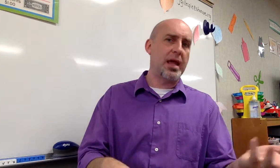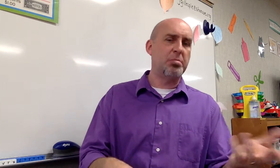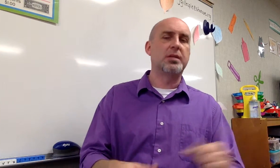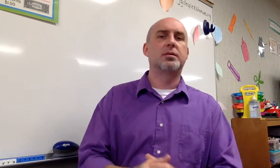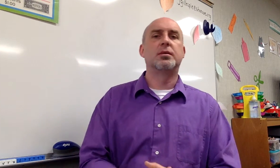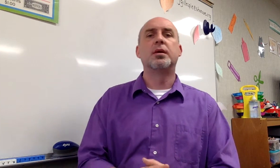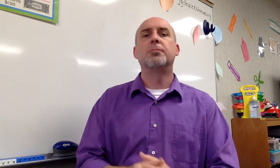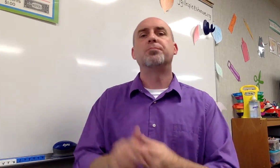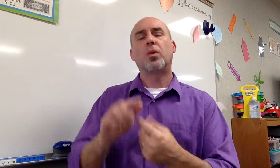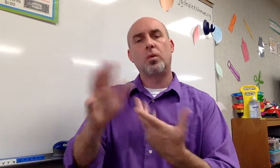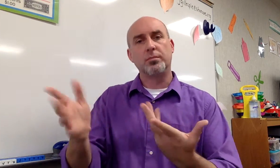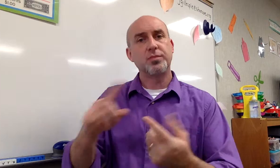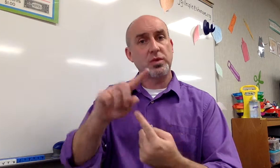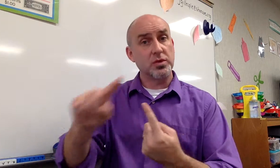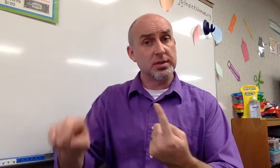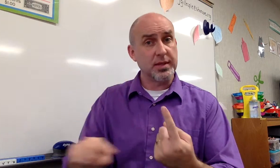happened, or you can use this sign when.